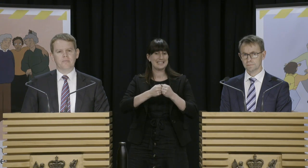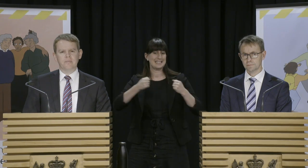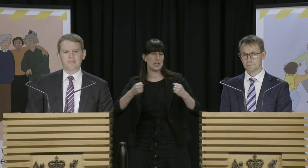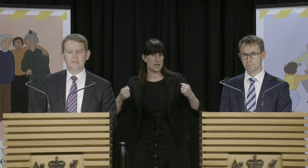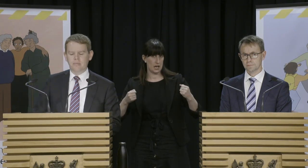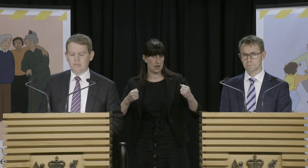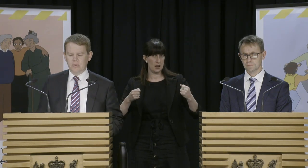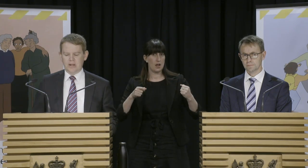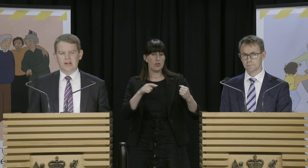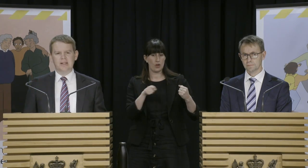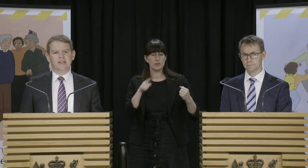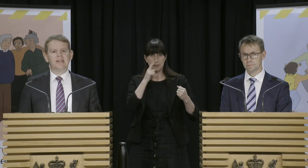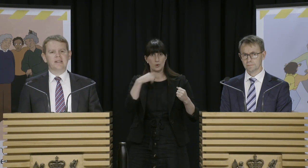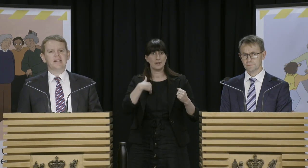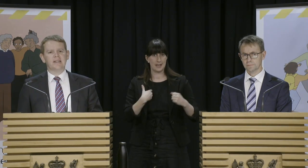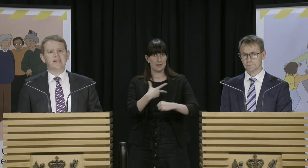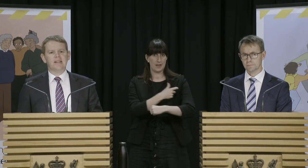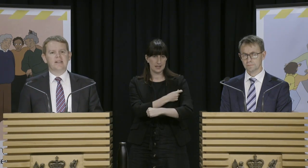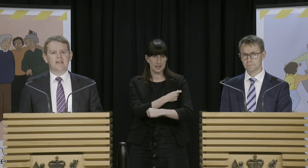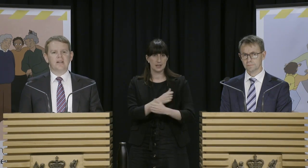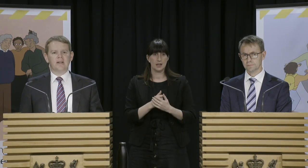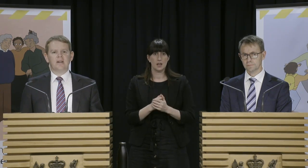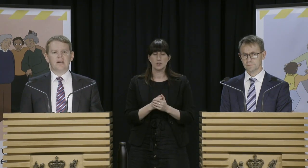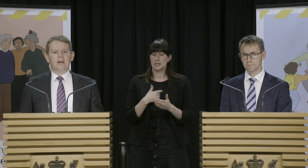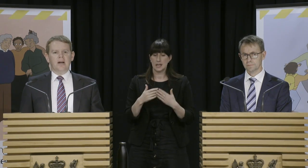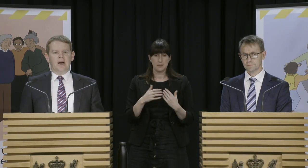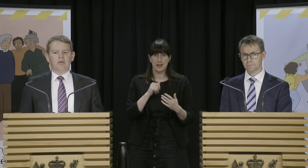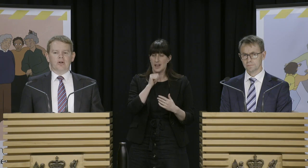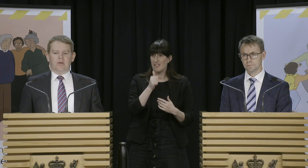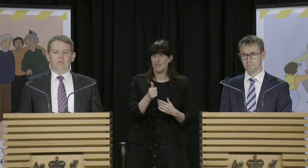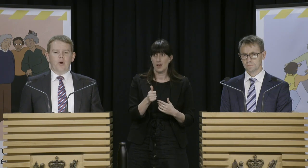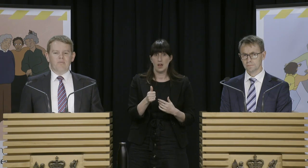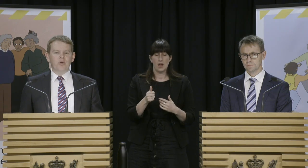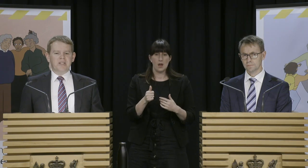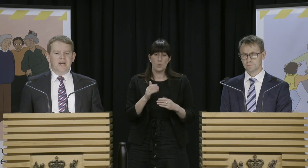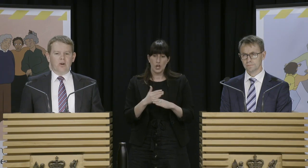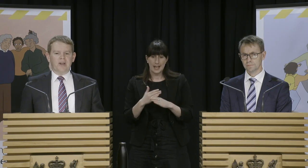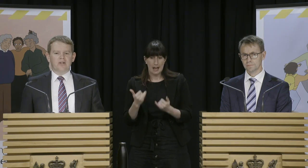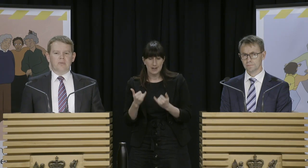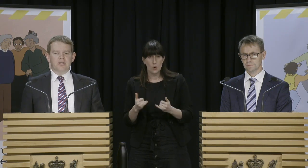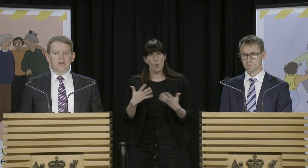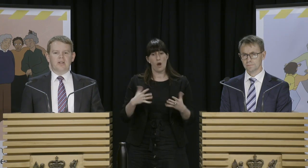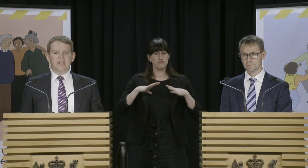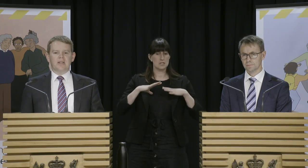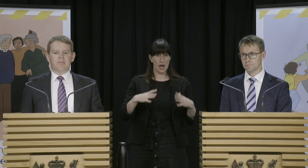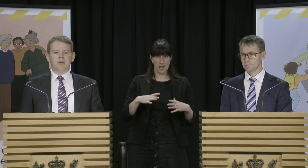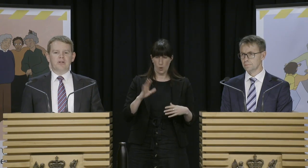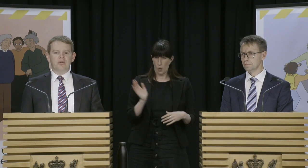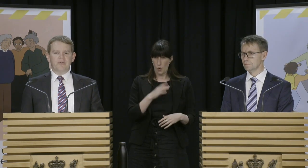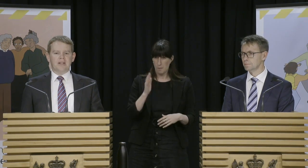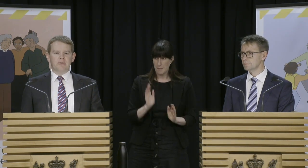workers, whether they're in public or private hiring, will have to get vaccinated. Look, we'll have more detail on that soon, but certainly